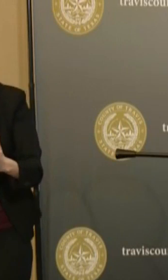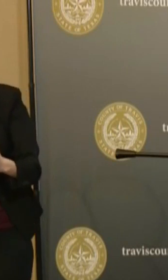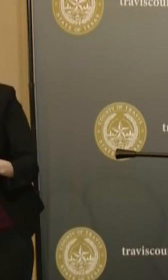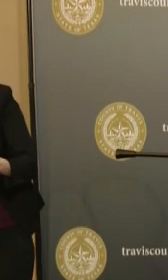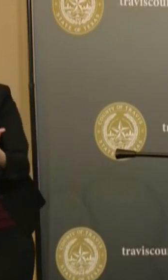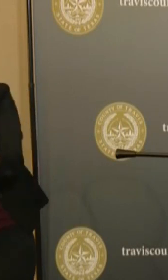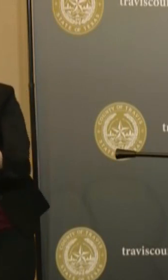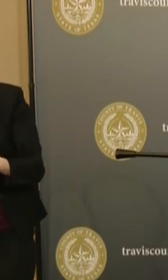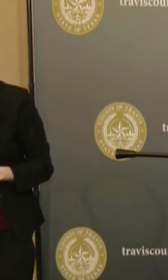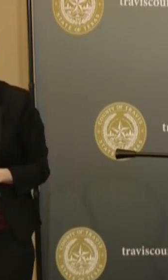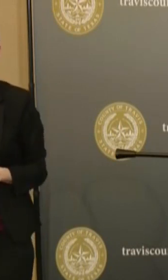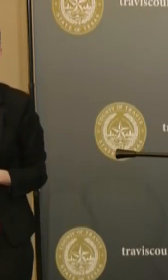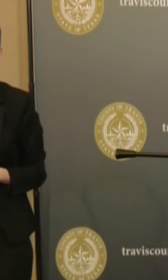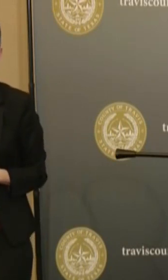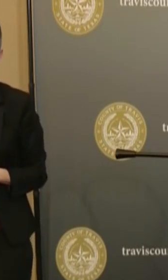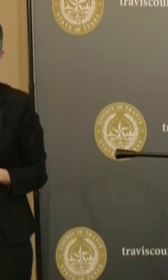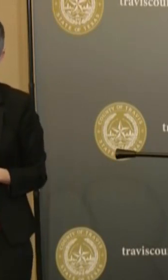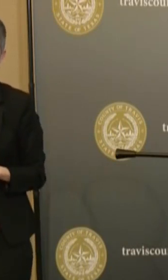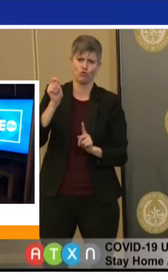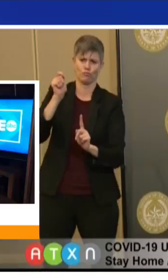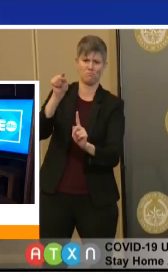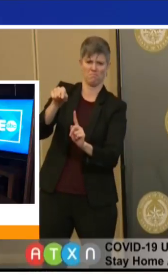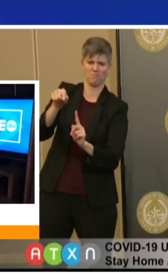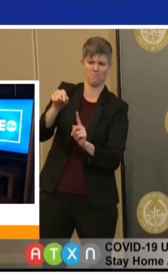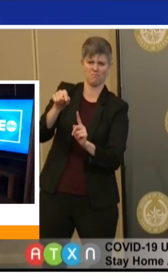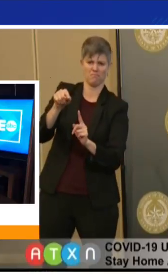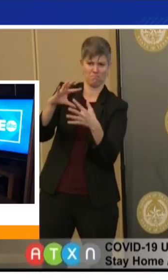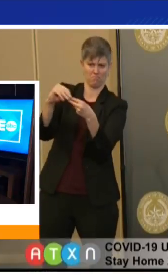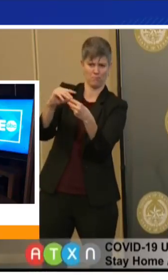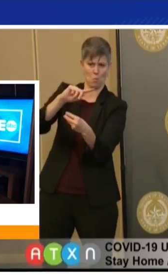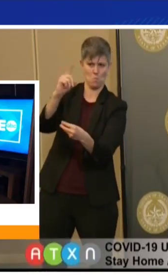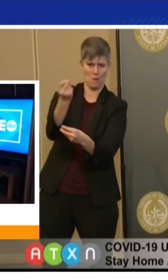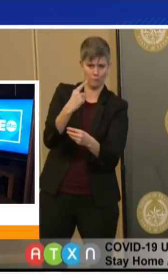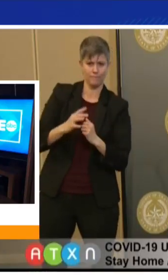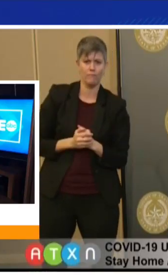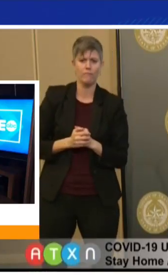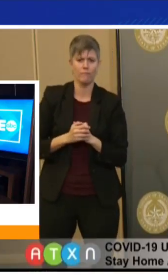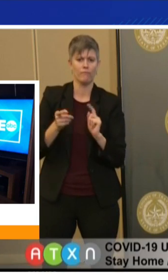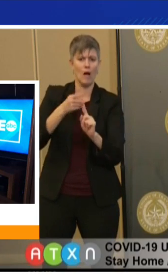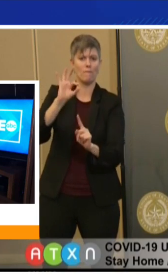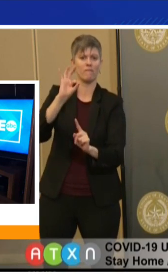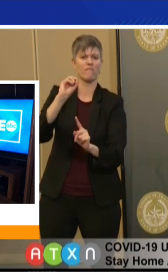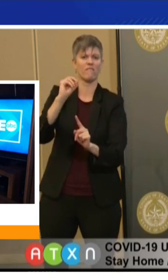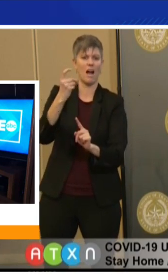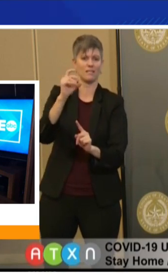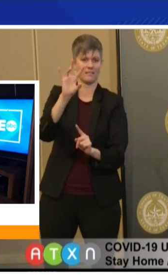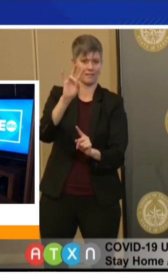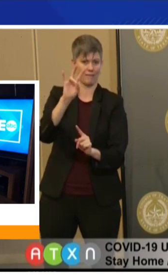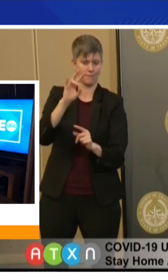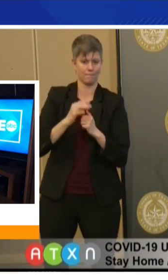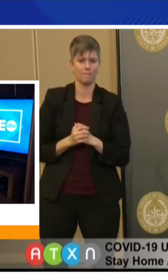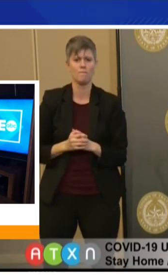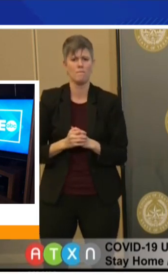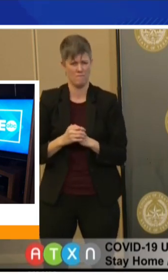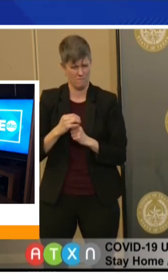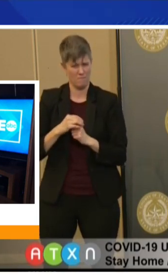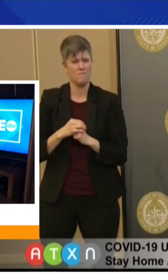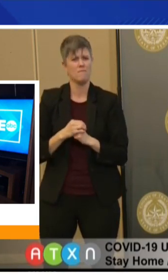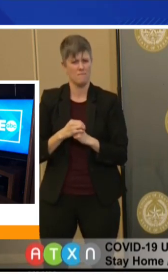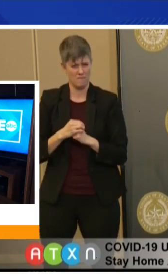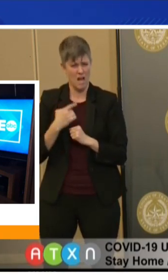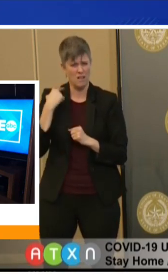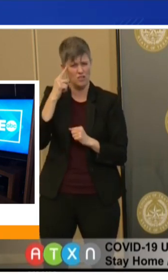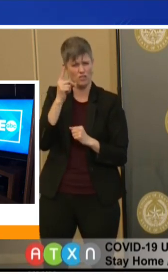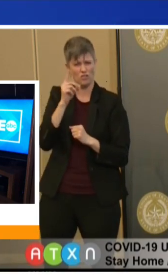Okay, Judge, the number of questions here. The first question is from Fox 7. I believe this would probably be for Dr. Escott. You